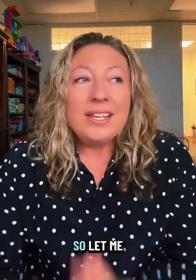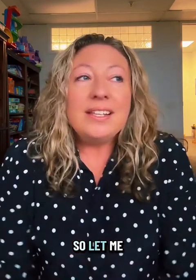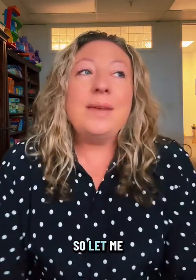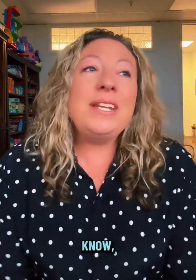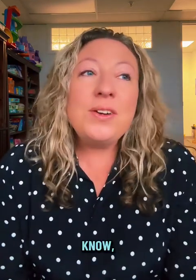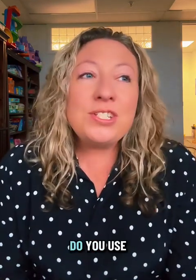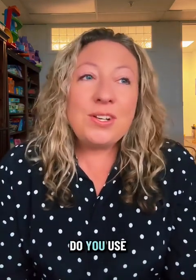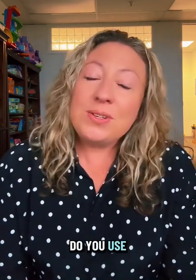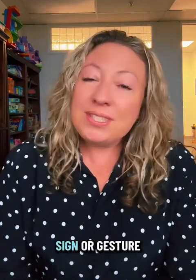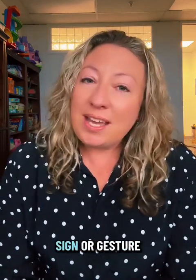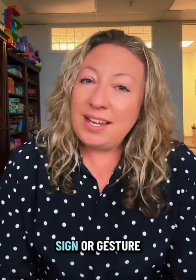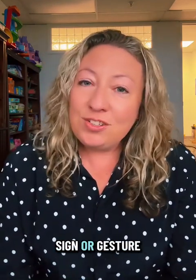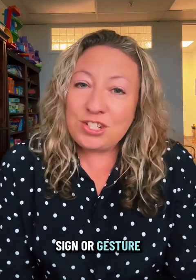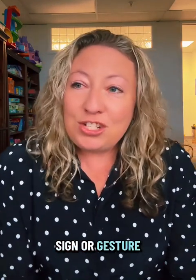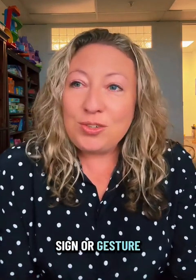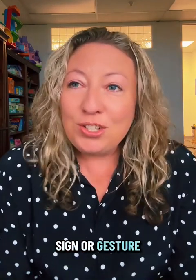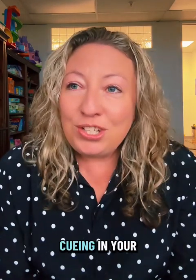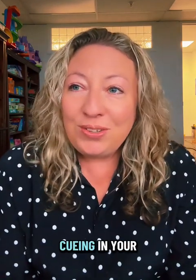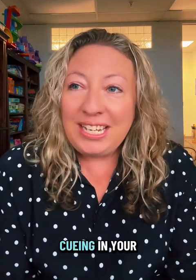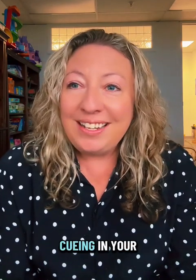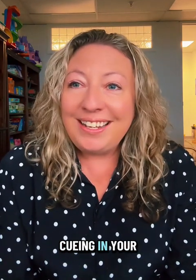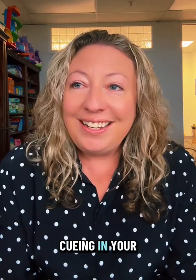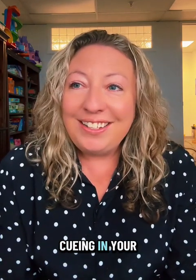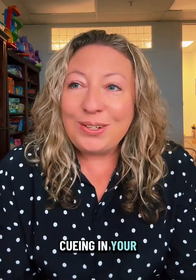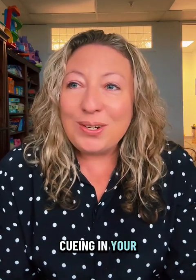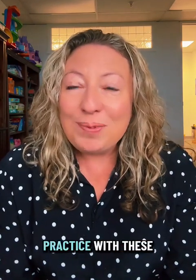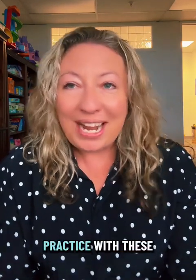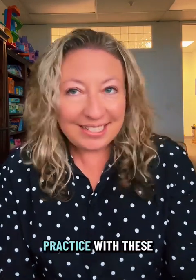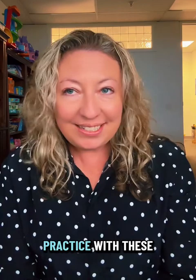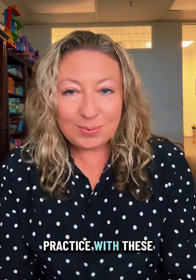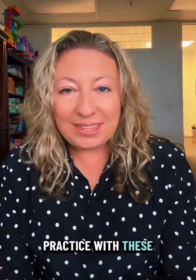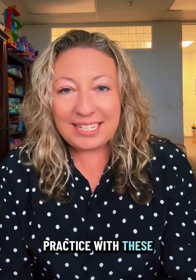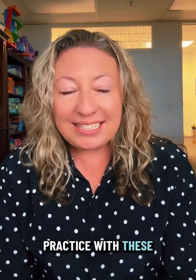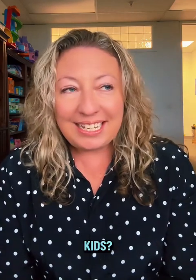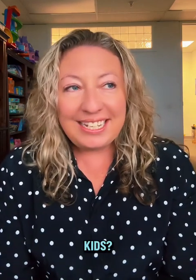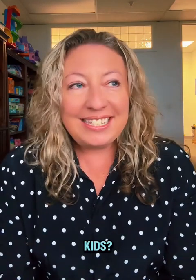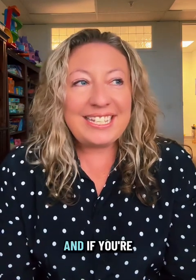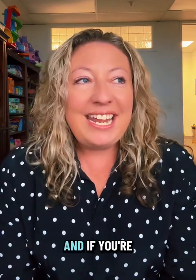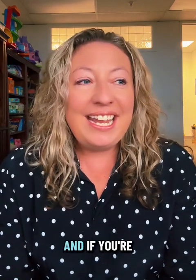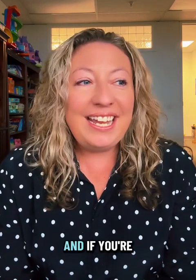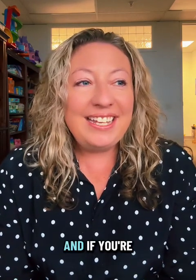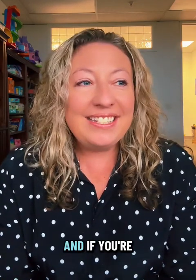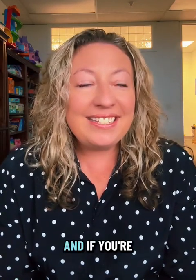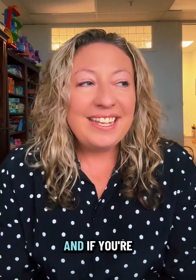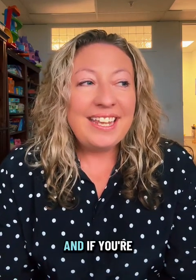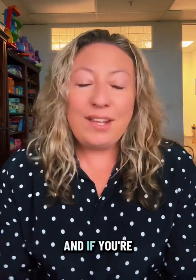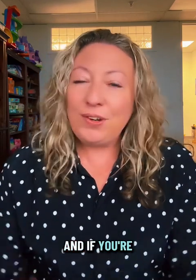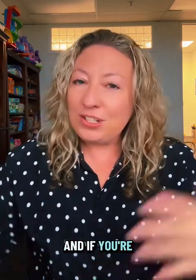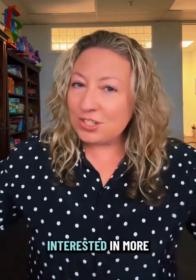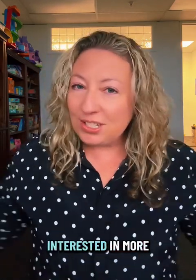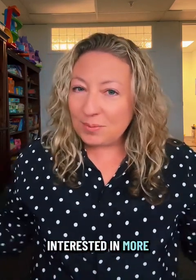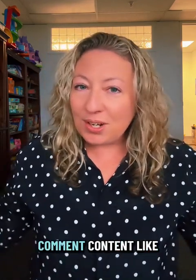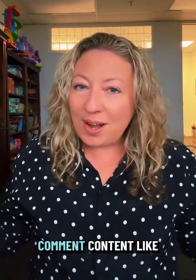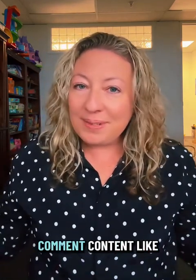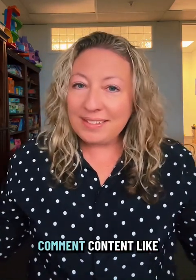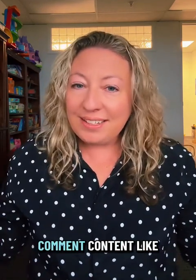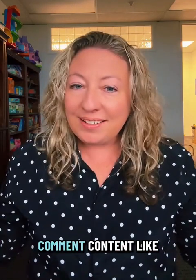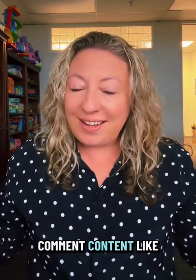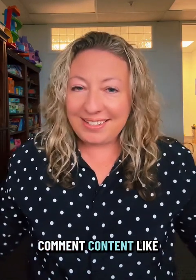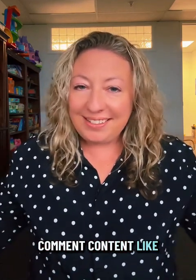me know, do you use sign or gestural cueing in your practice with these kids? And if you're interested in more content like this,